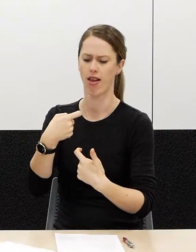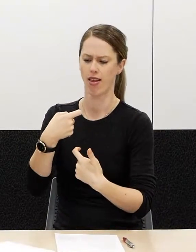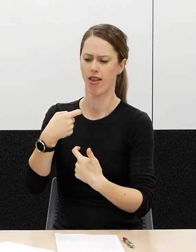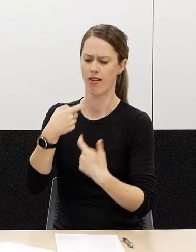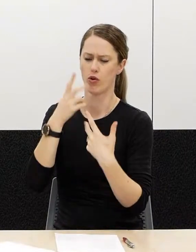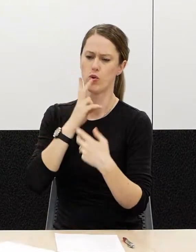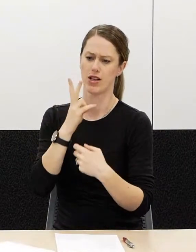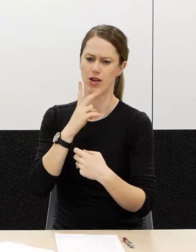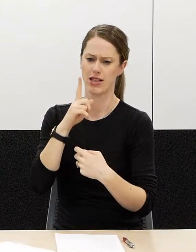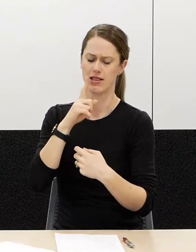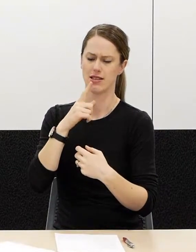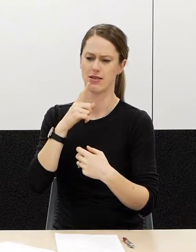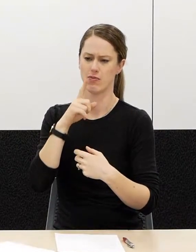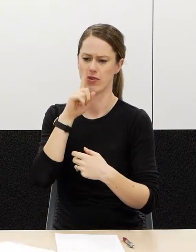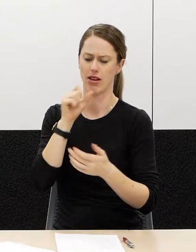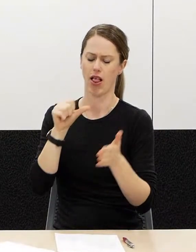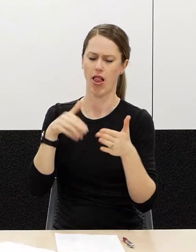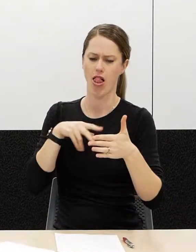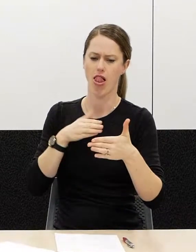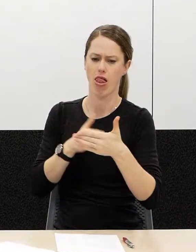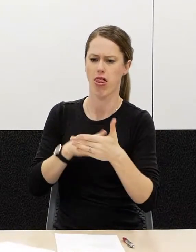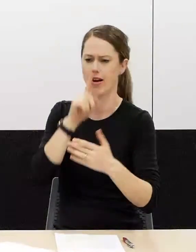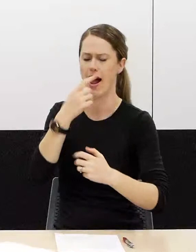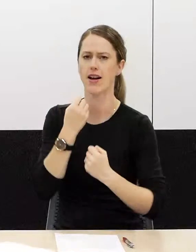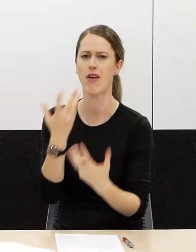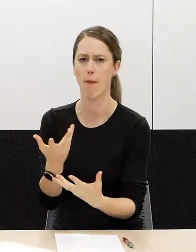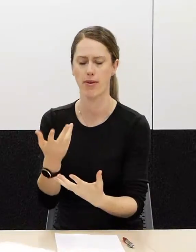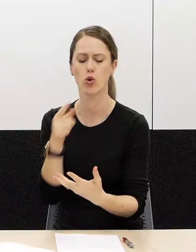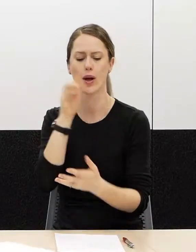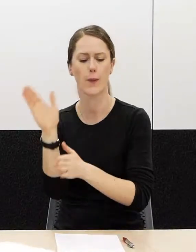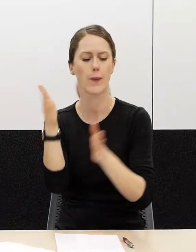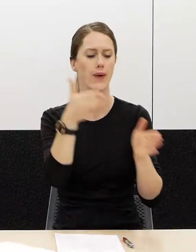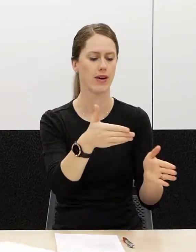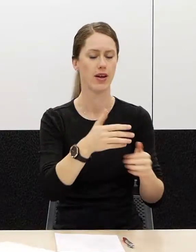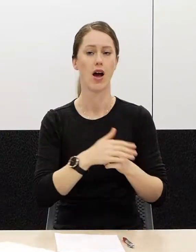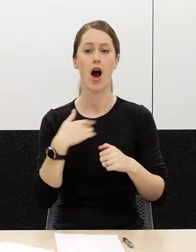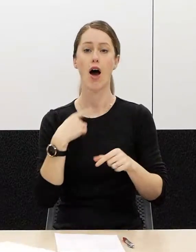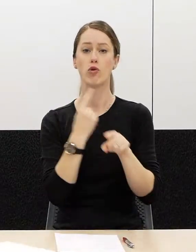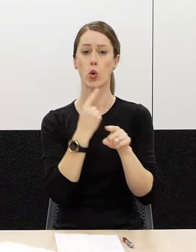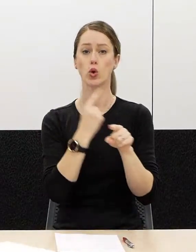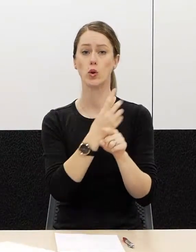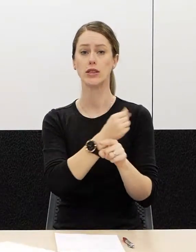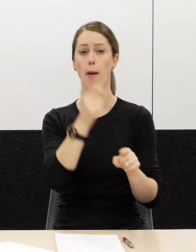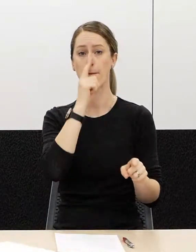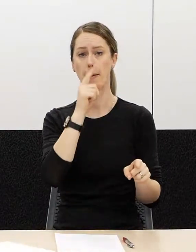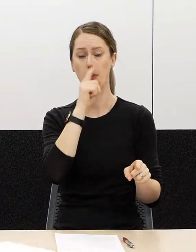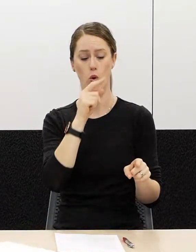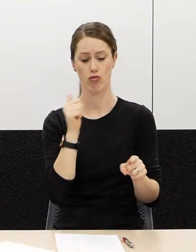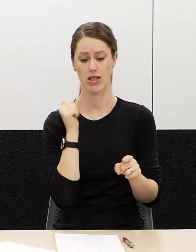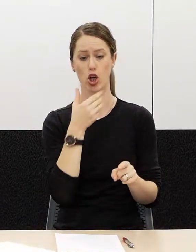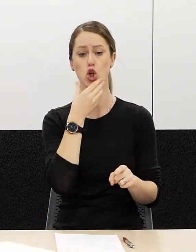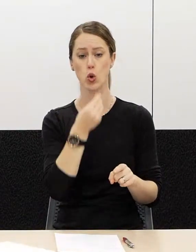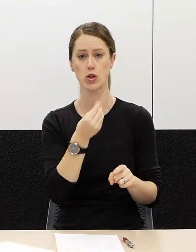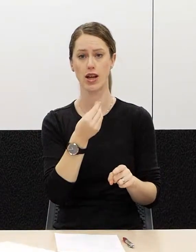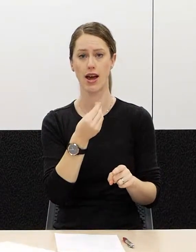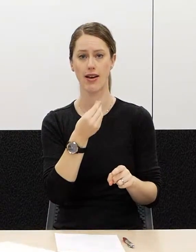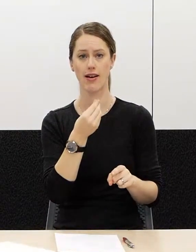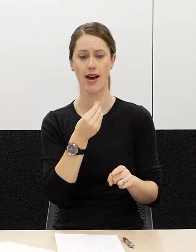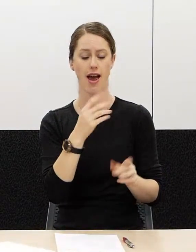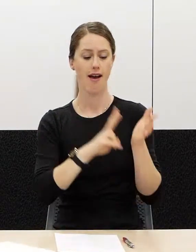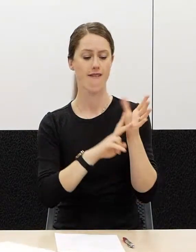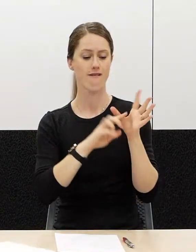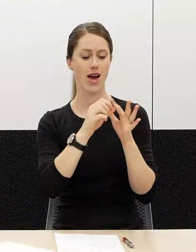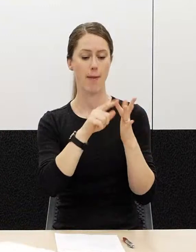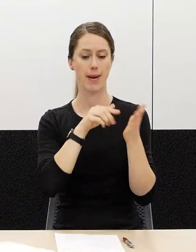to nicotine is it's really hard to give up. And actually, I've talked to a number of people lately who have used vaping to give